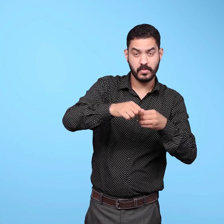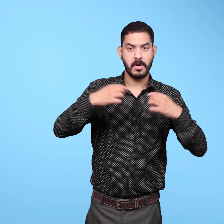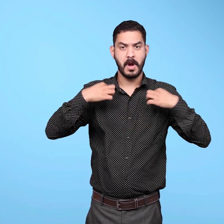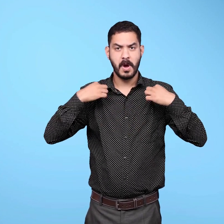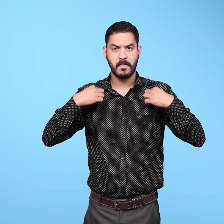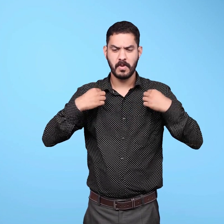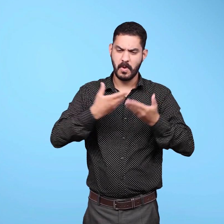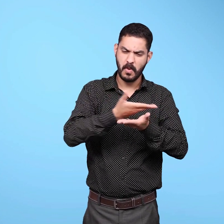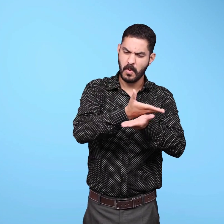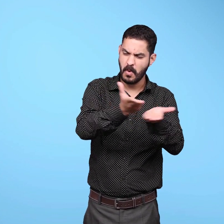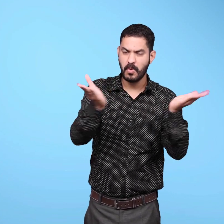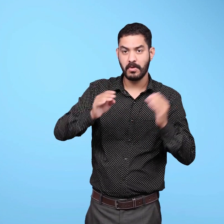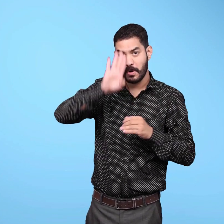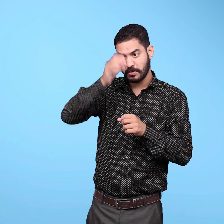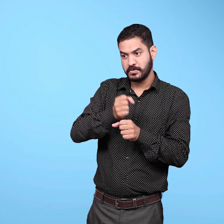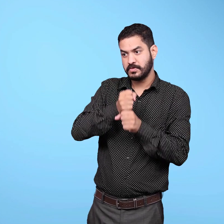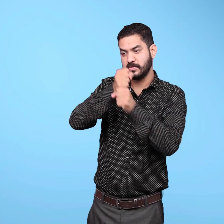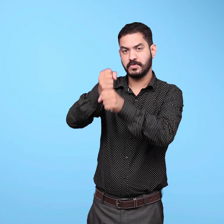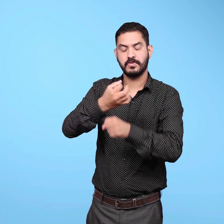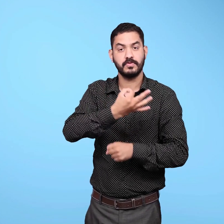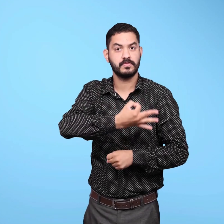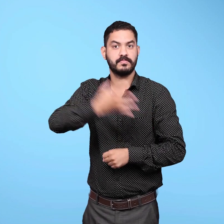fine wines, and fine cloth.